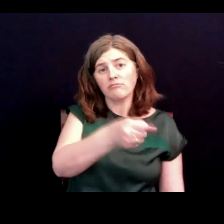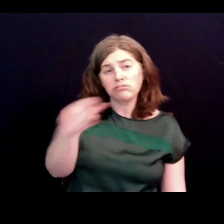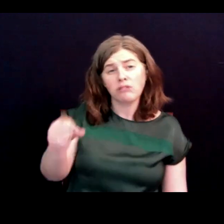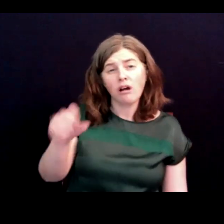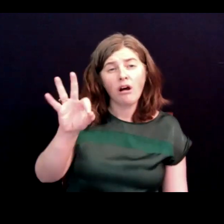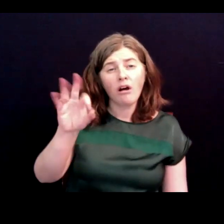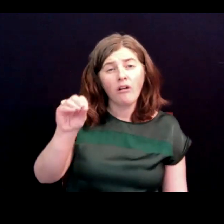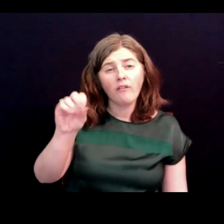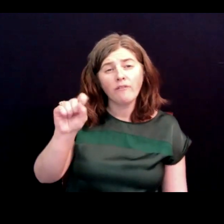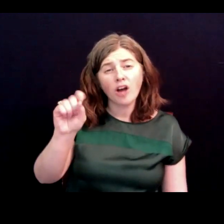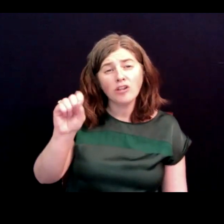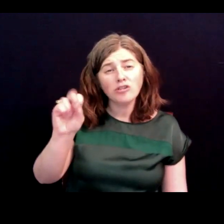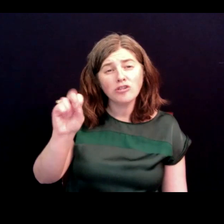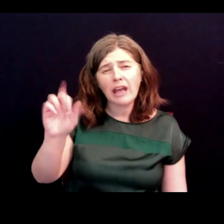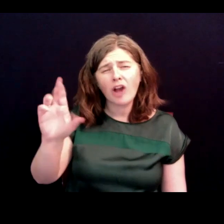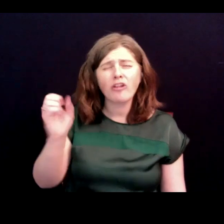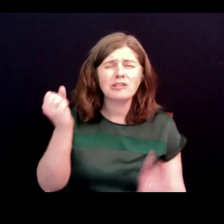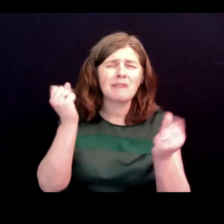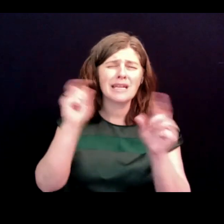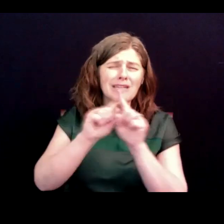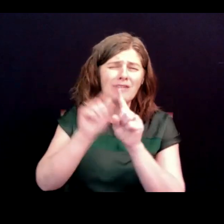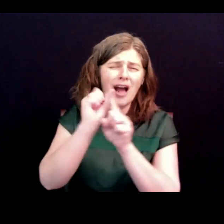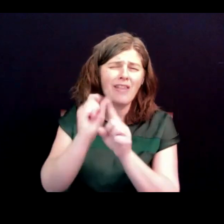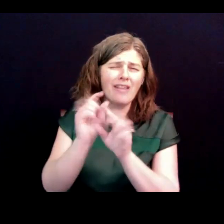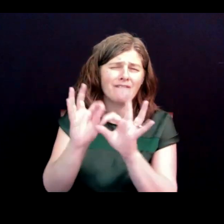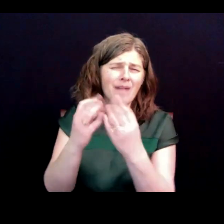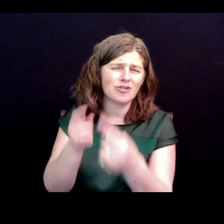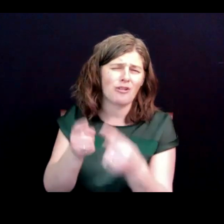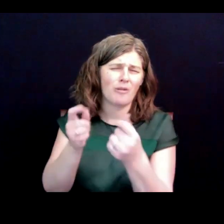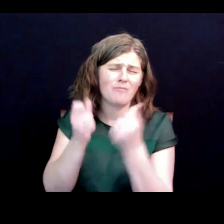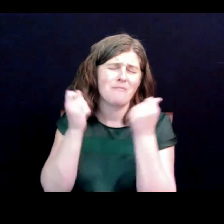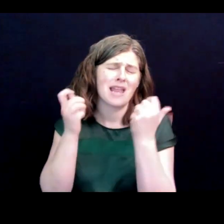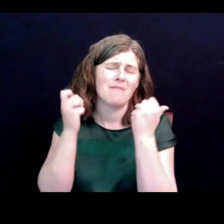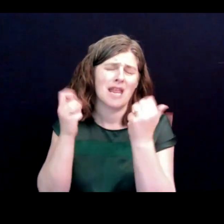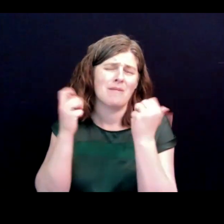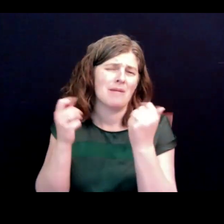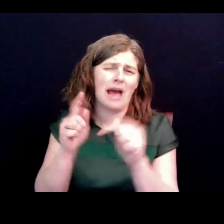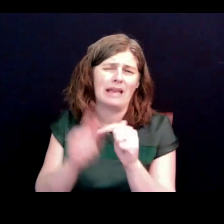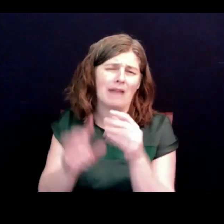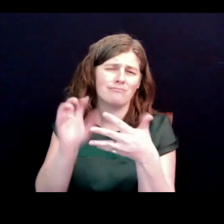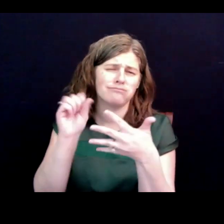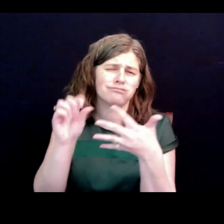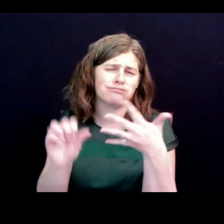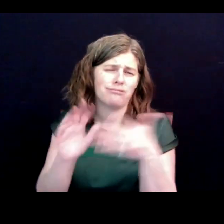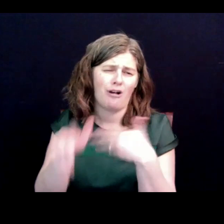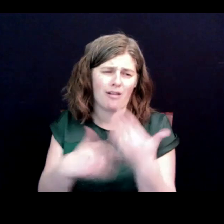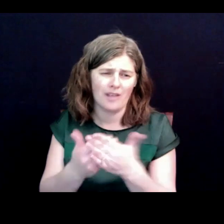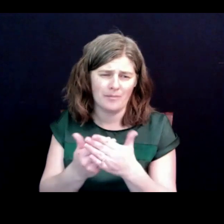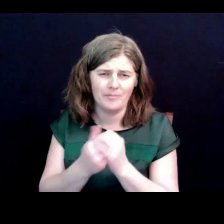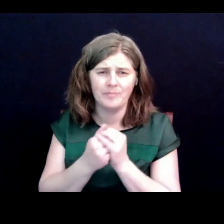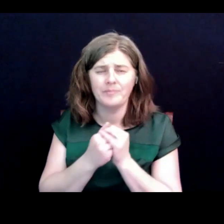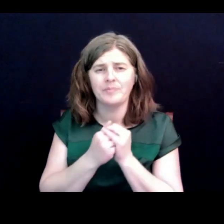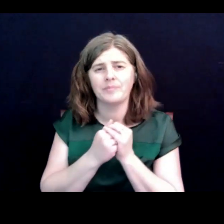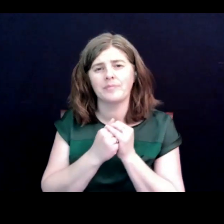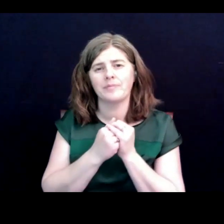maybe there's so many scenarios that families struggle with, right? So many. So, I mean, too many that I could never possibly even try to cover in